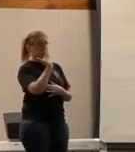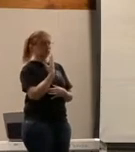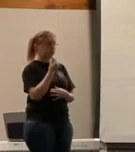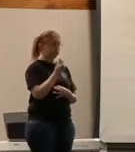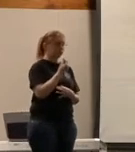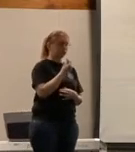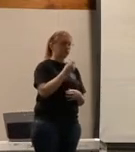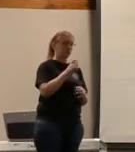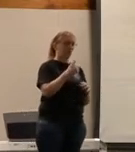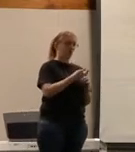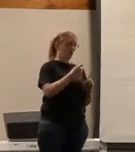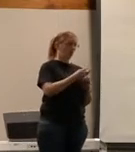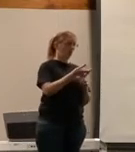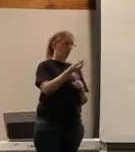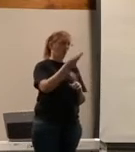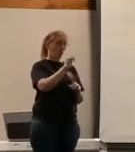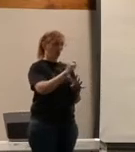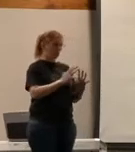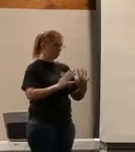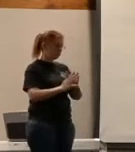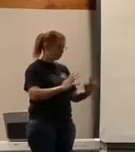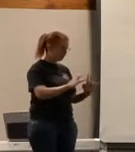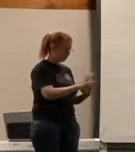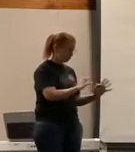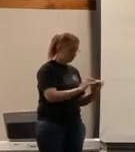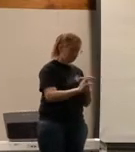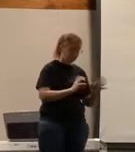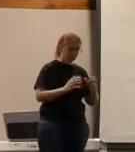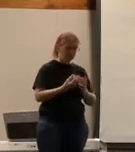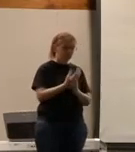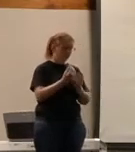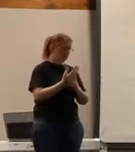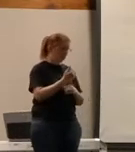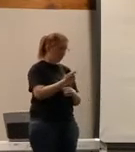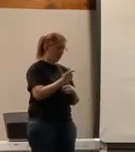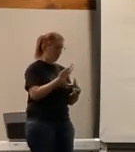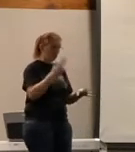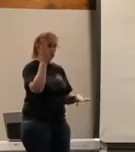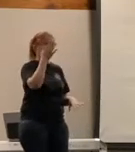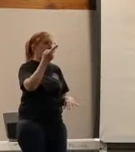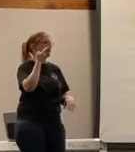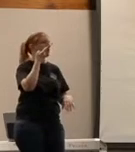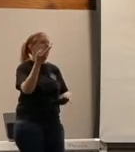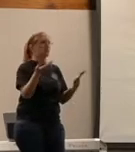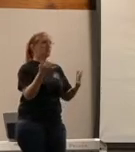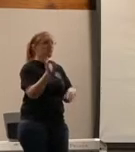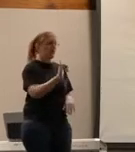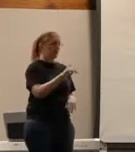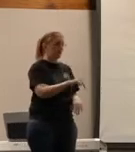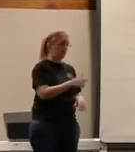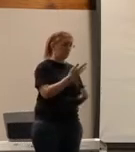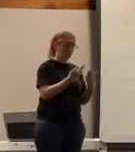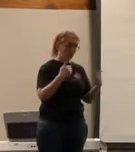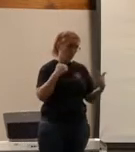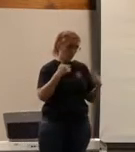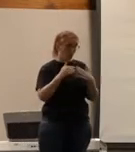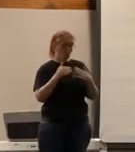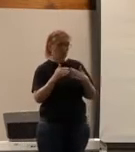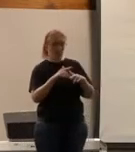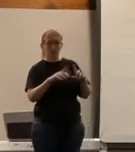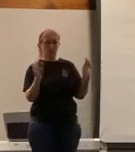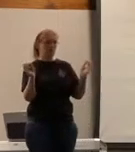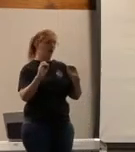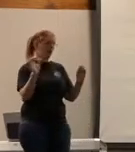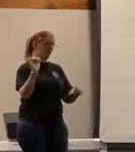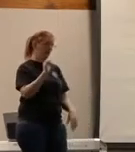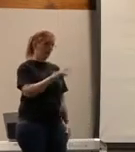own irrigation system. No, nothing like that. You've never seen a garden like that. Maybe you got close to one, but nothing